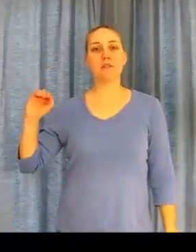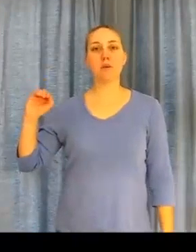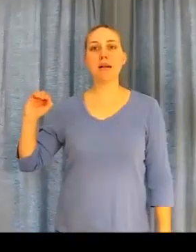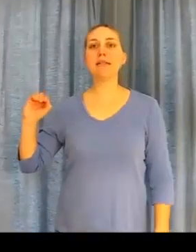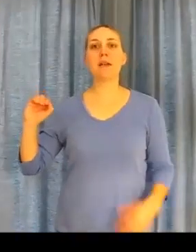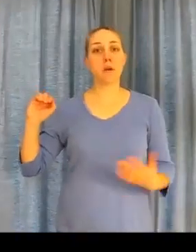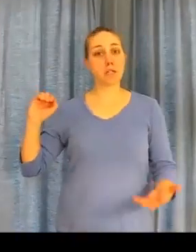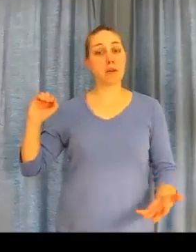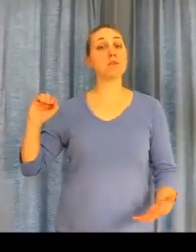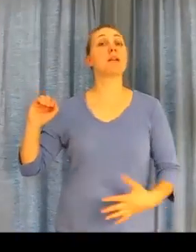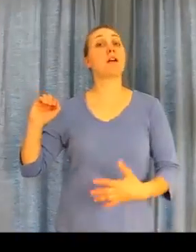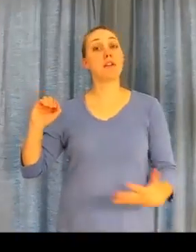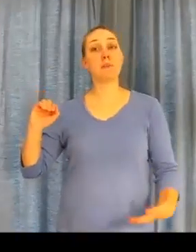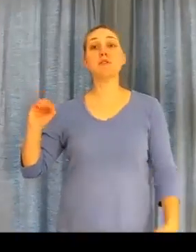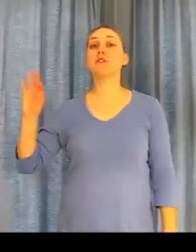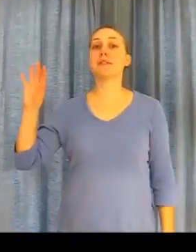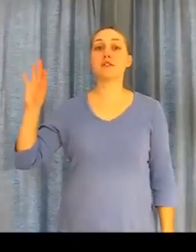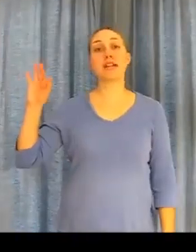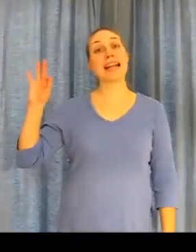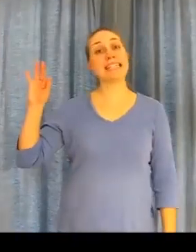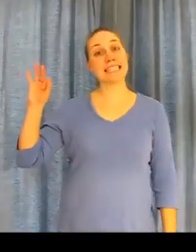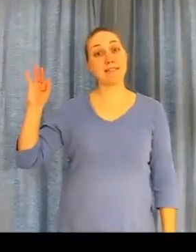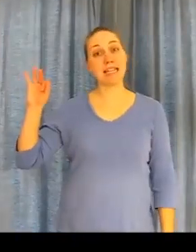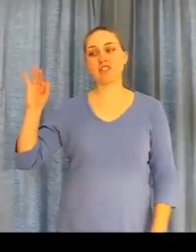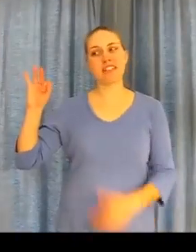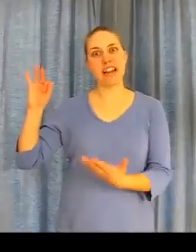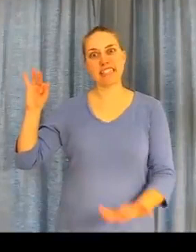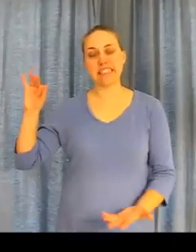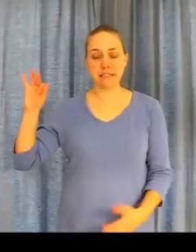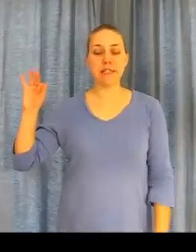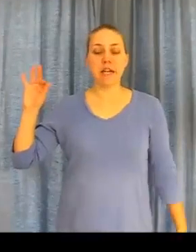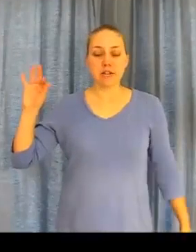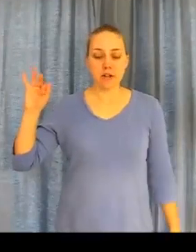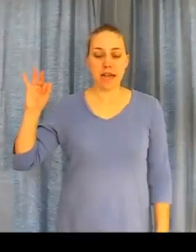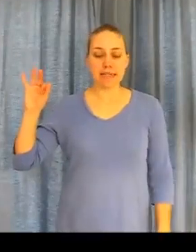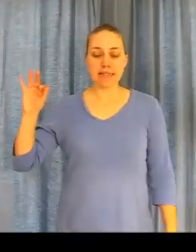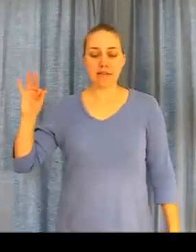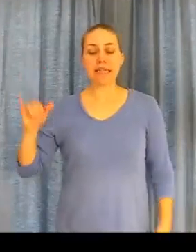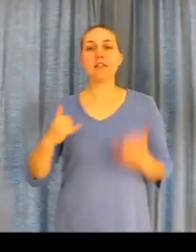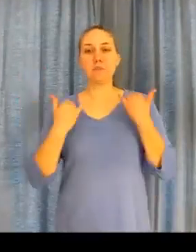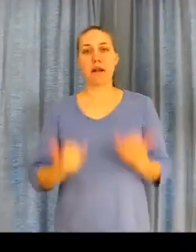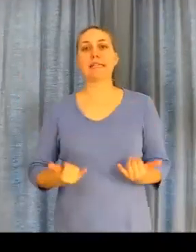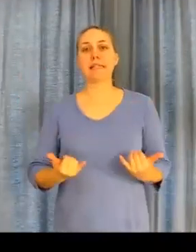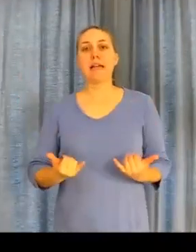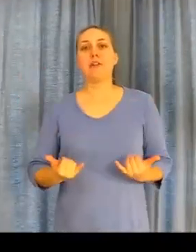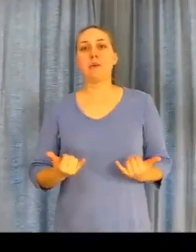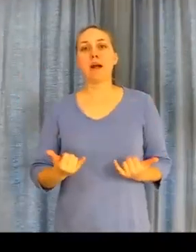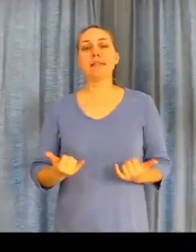little ones and they want to do numbers but not all the numbers, you can just say circa 1970 and just say 19. Circa 1970 to the present. The present